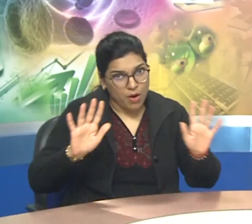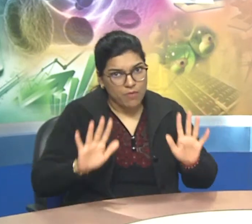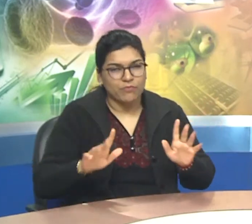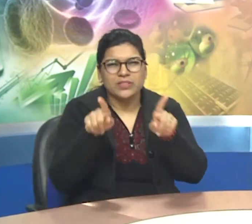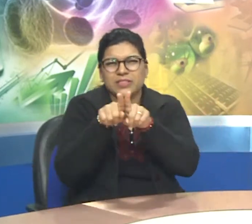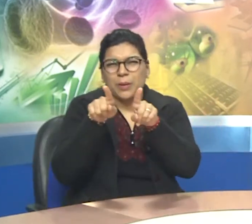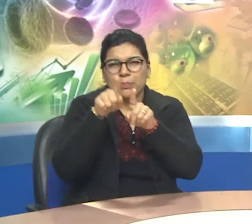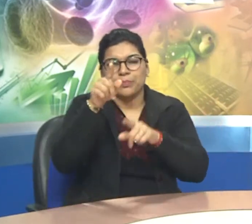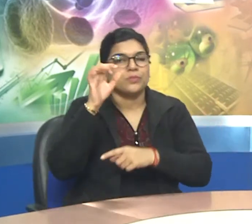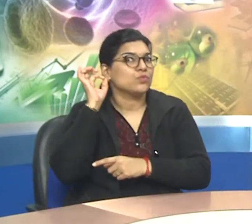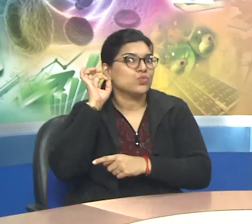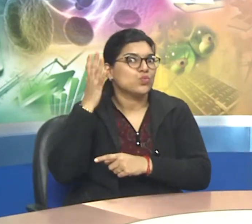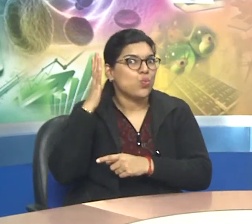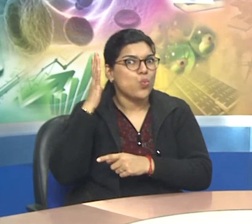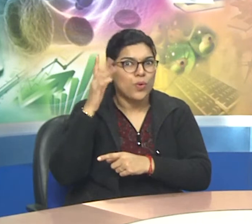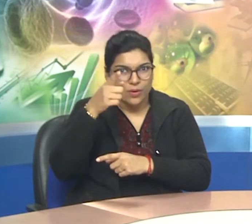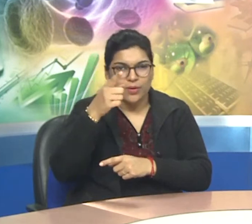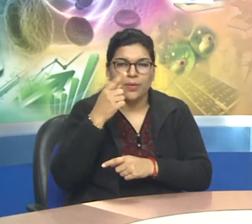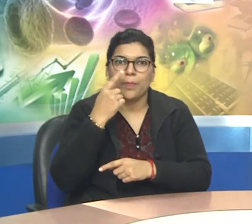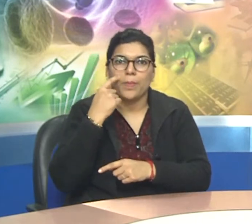Aluminium is also one of the metal.